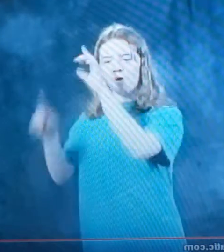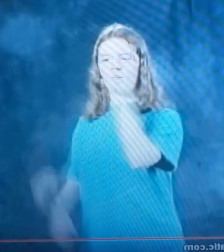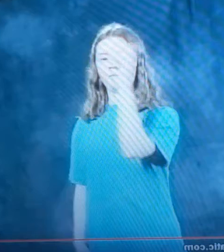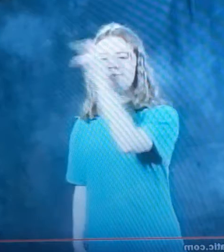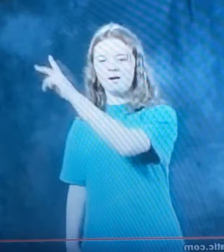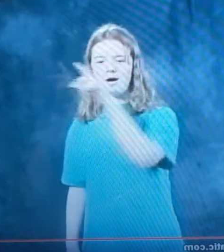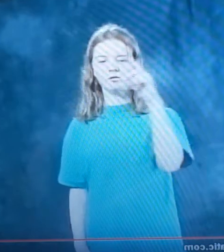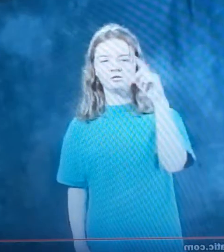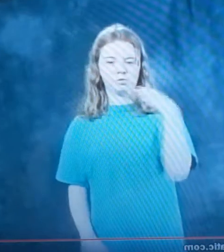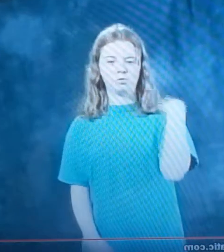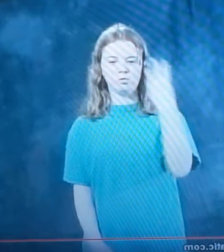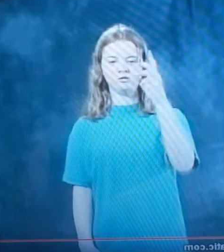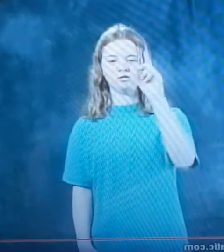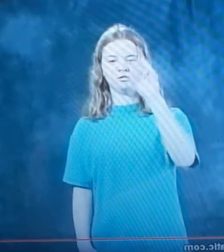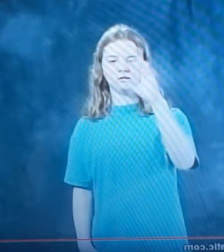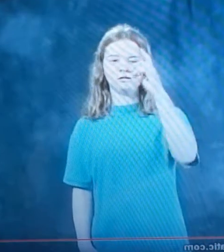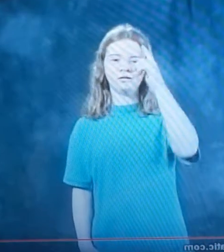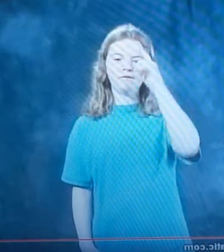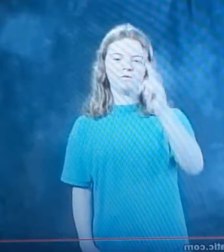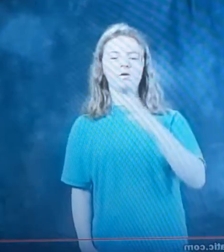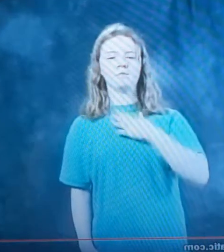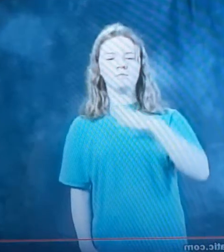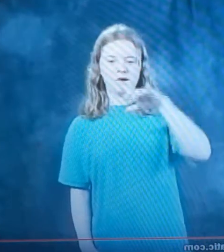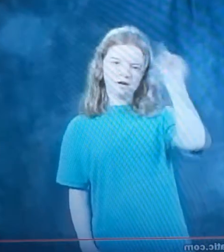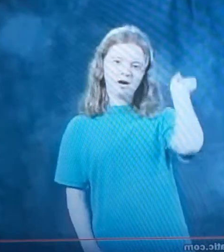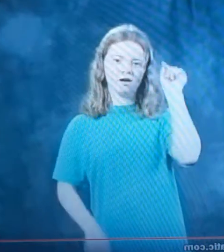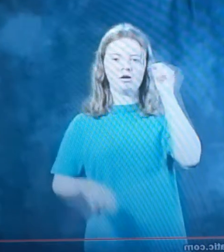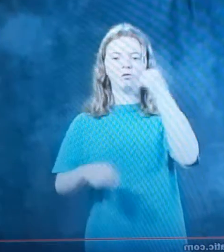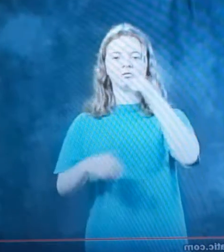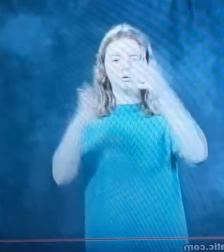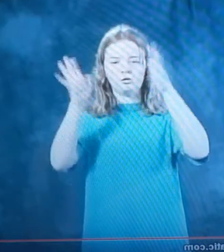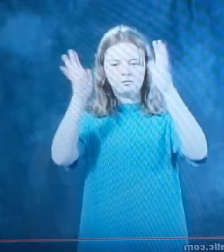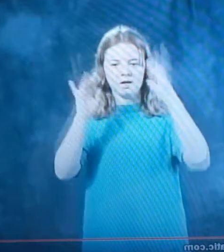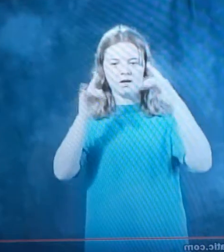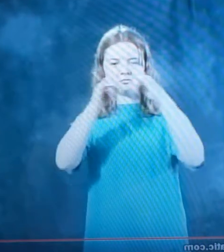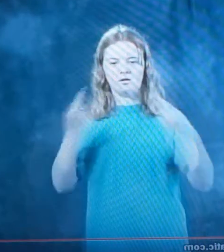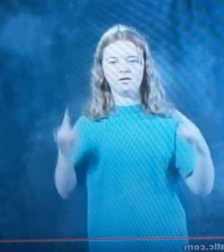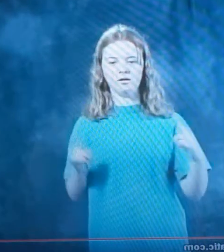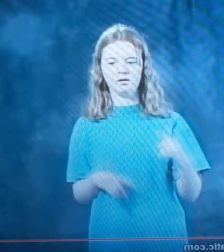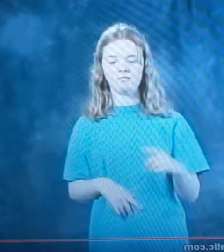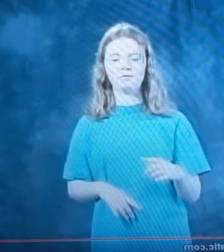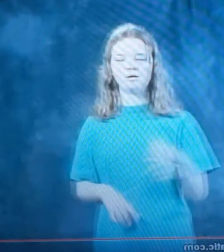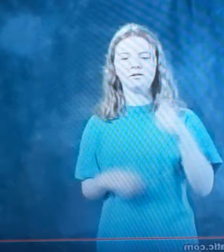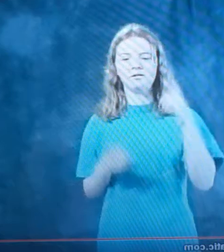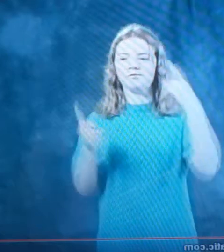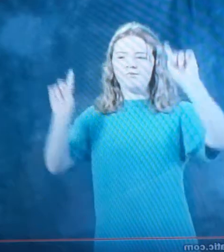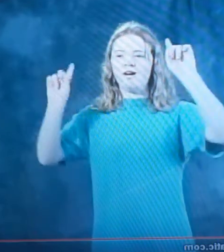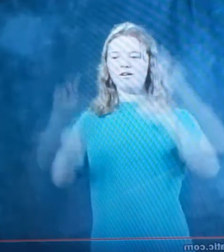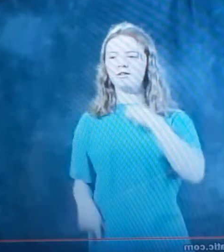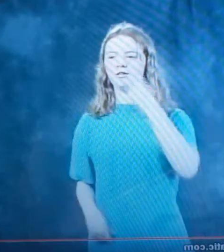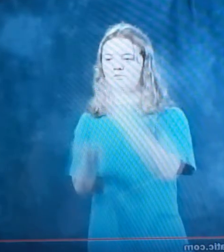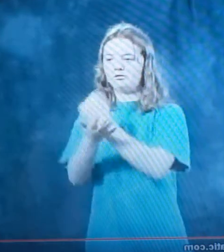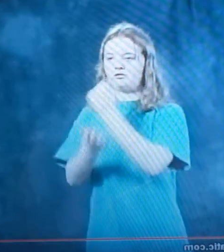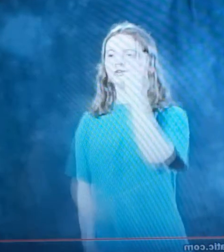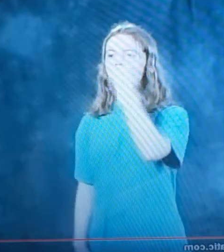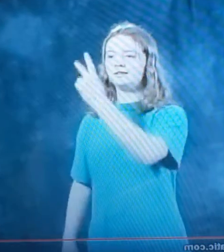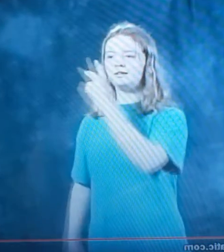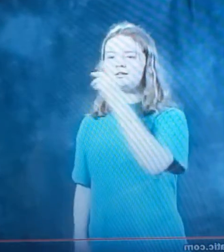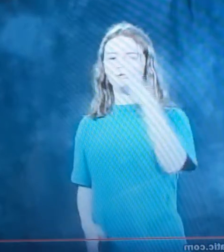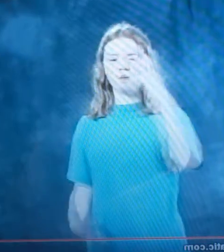opportunity to go back to Washington, D.C. for my other Gallaudet snow winter camp. So I finally